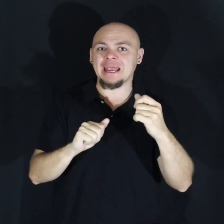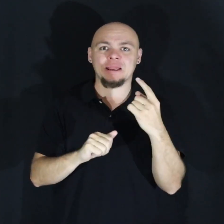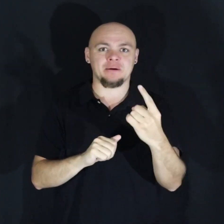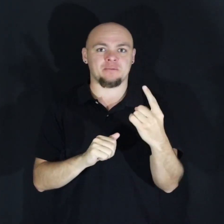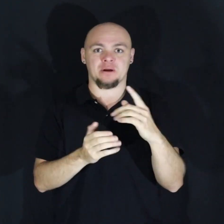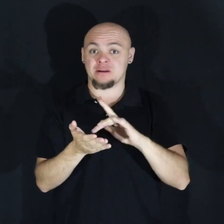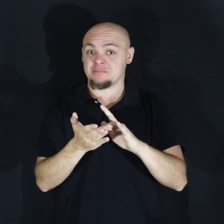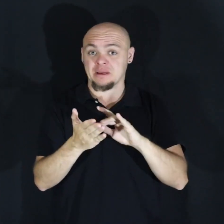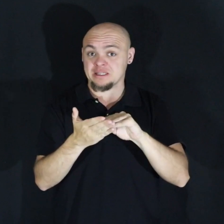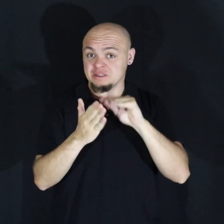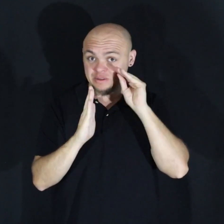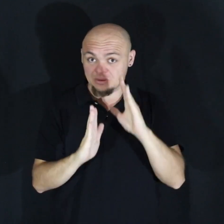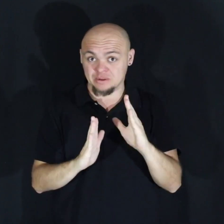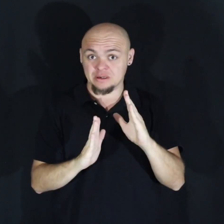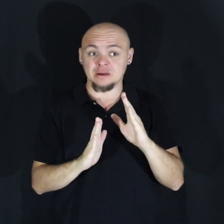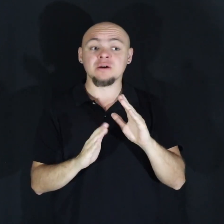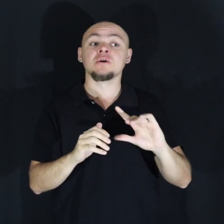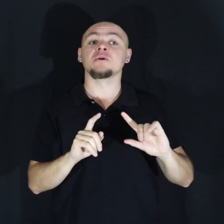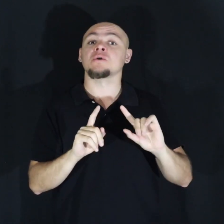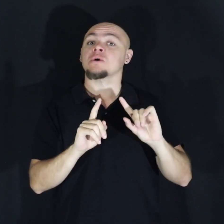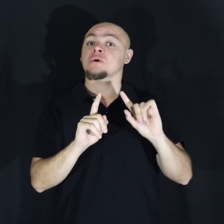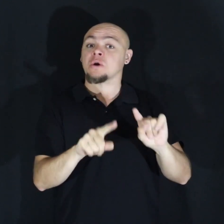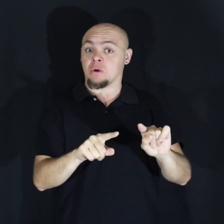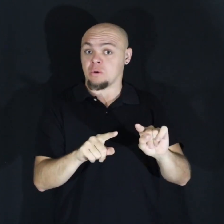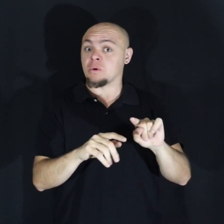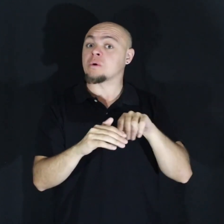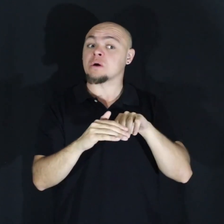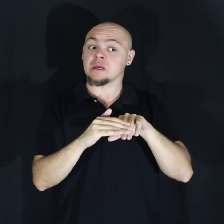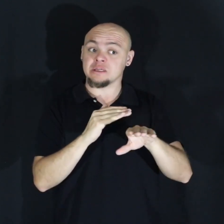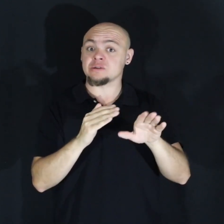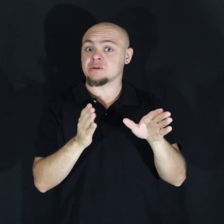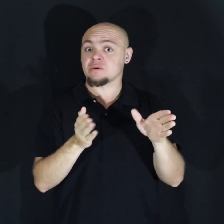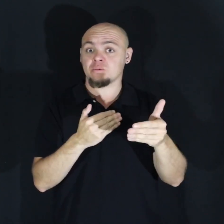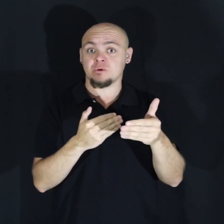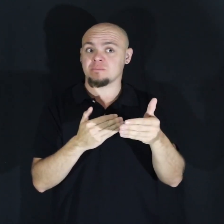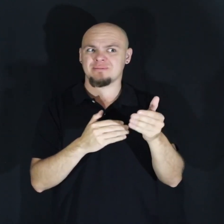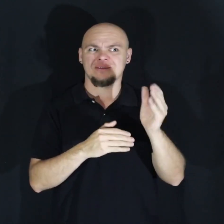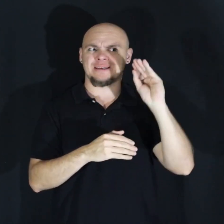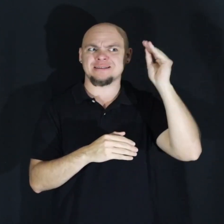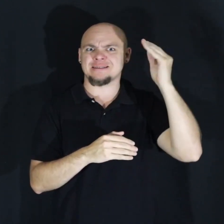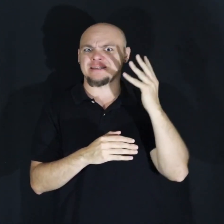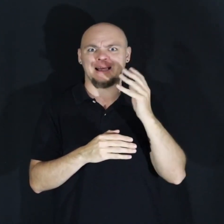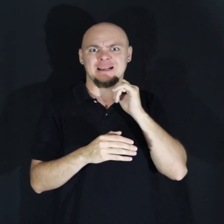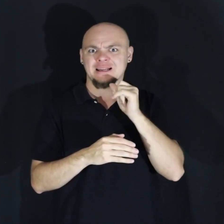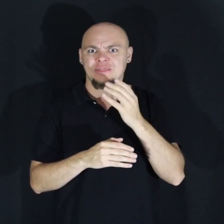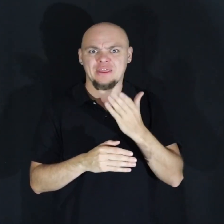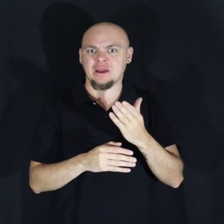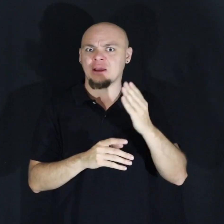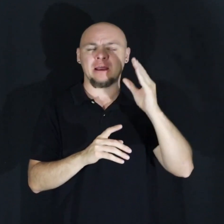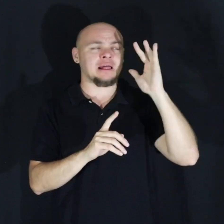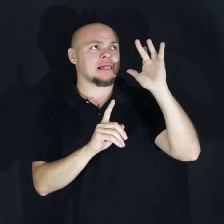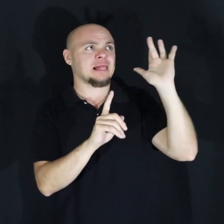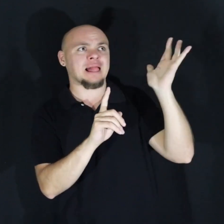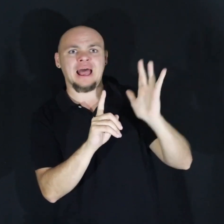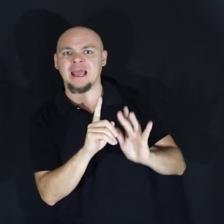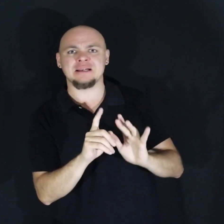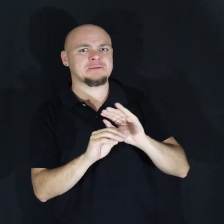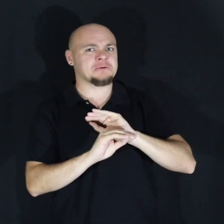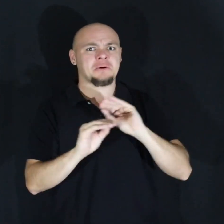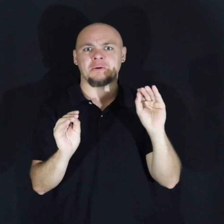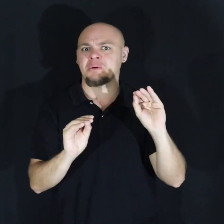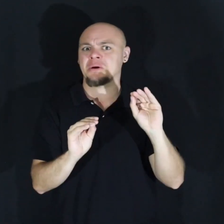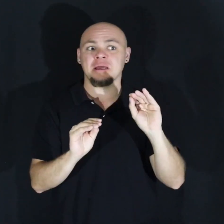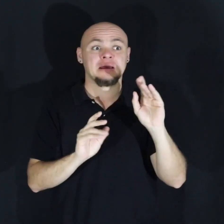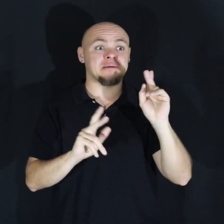med student knows that when we go and see you, the sun does not exist. There's not a lick of light that comes in. Nobody's